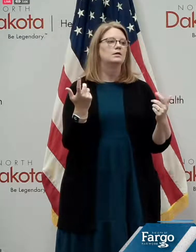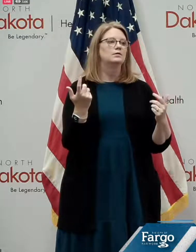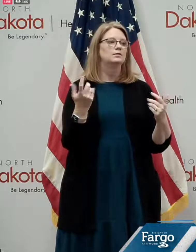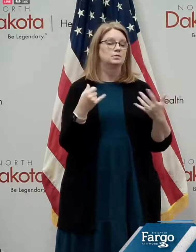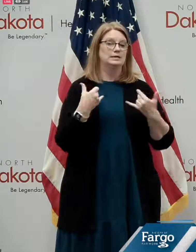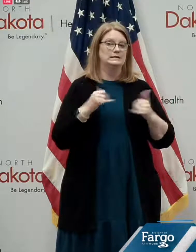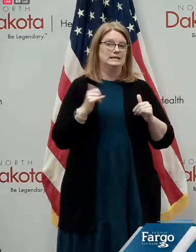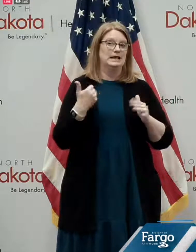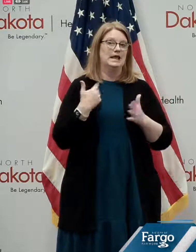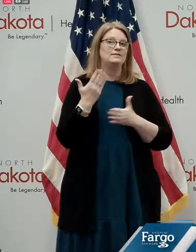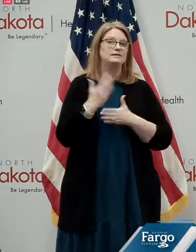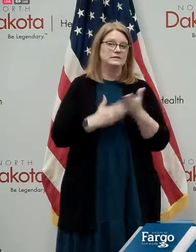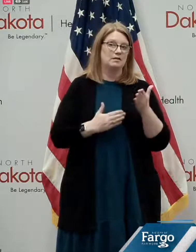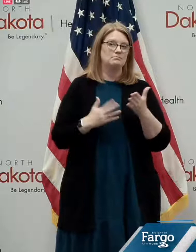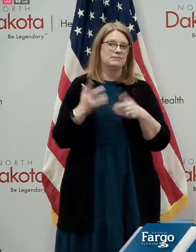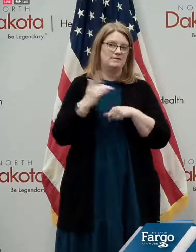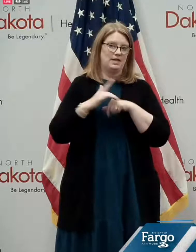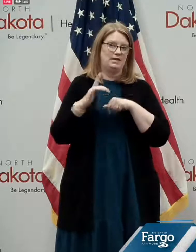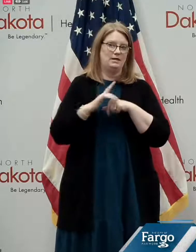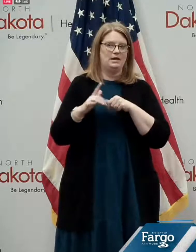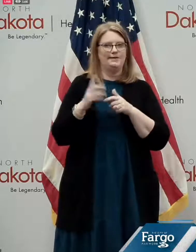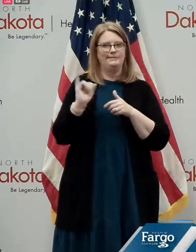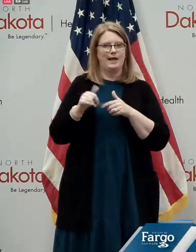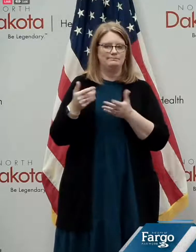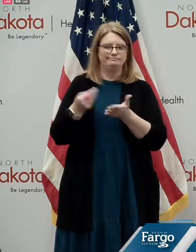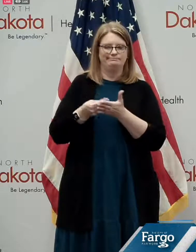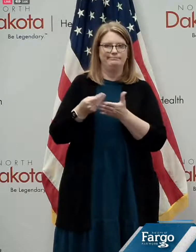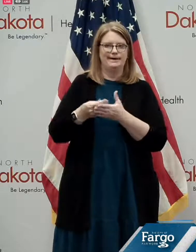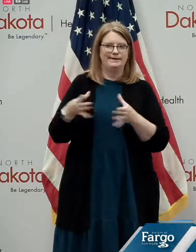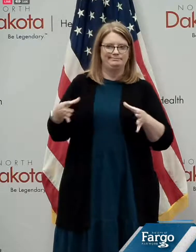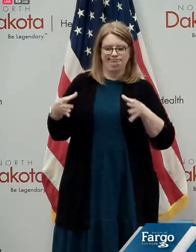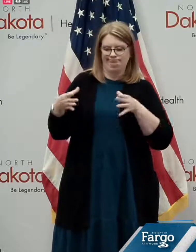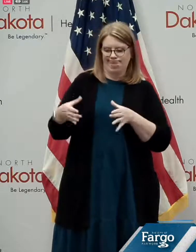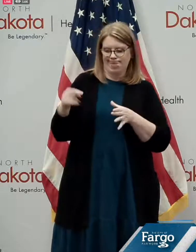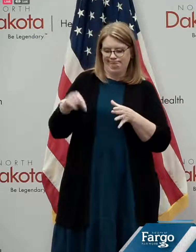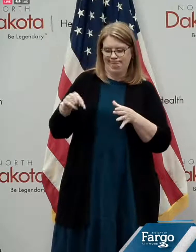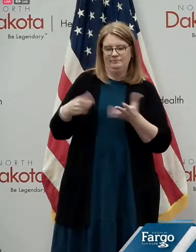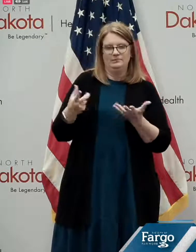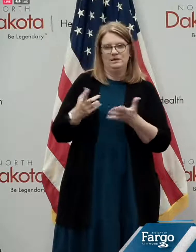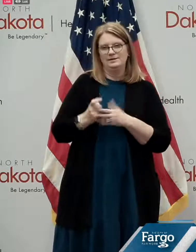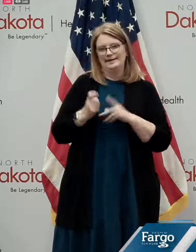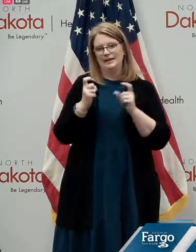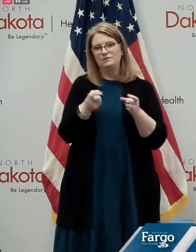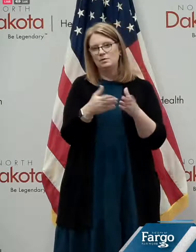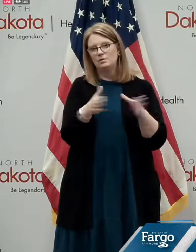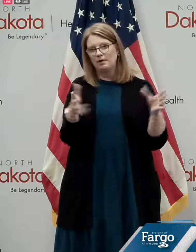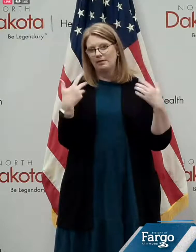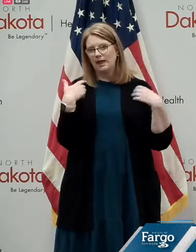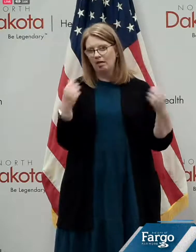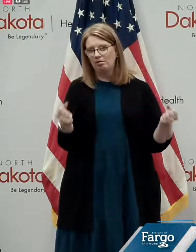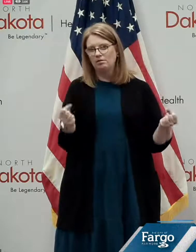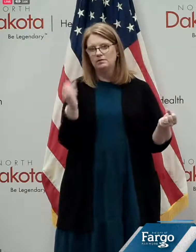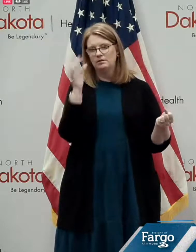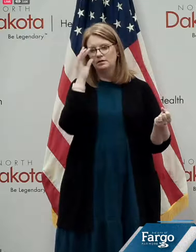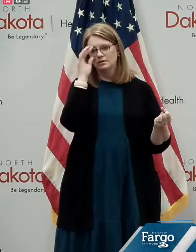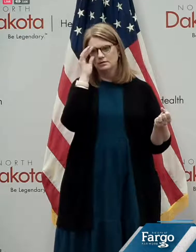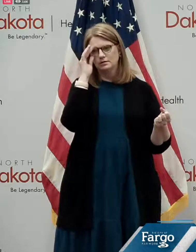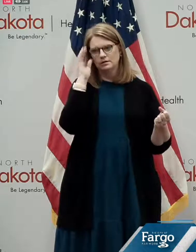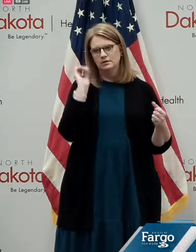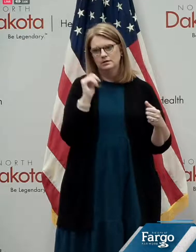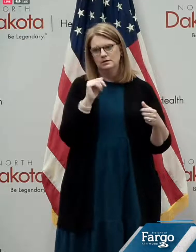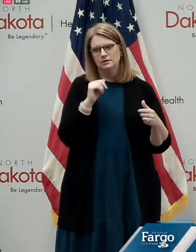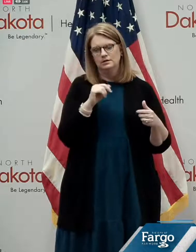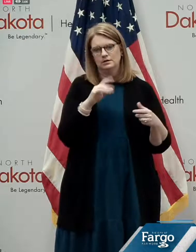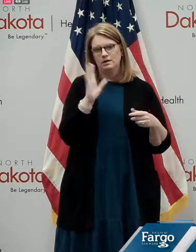still got some capacity in that bucket, if you will, of coronavirus relief funds towards public health, and so that's likely where they would come from, because this